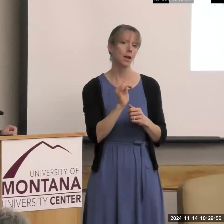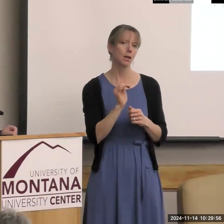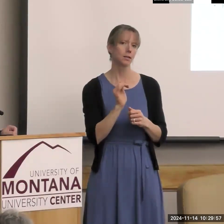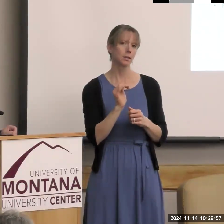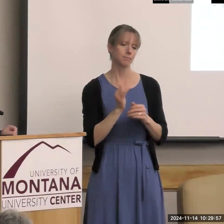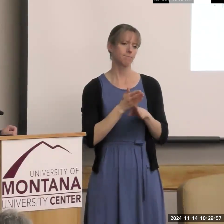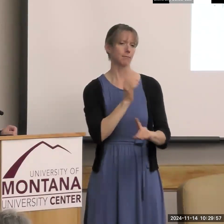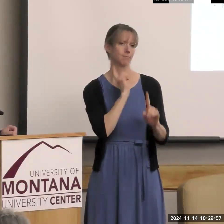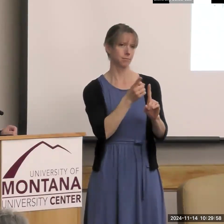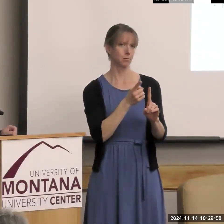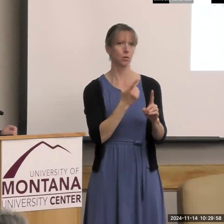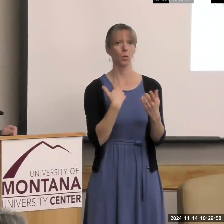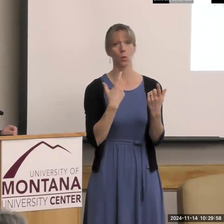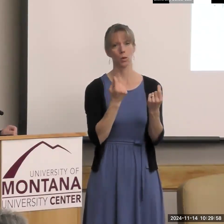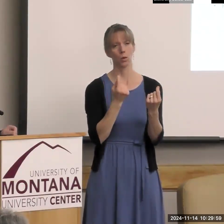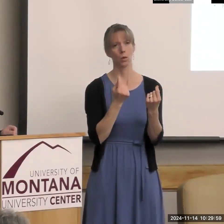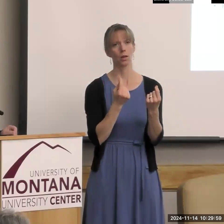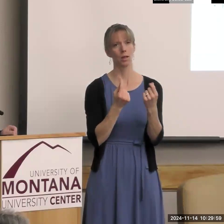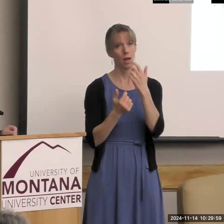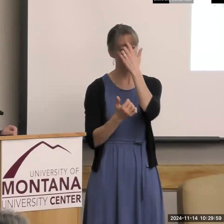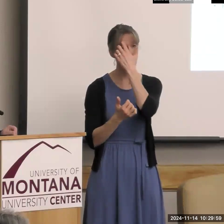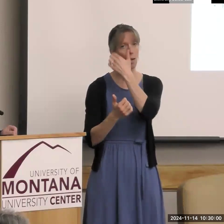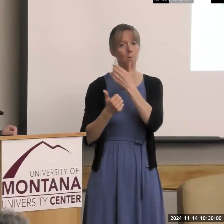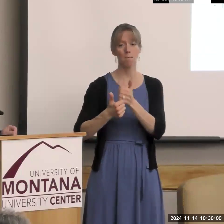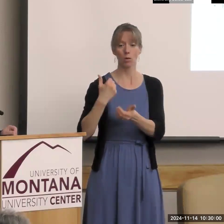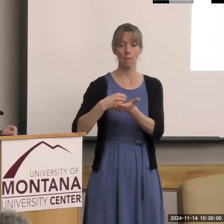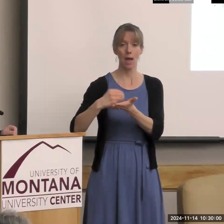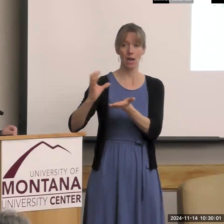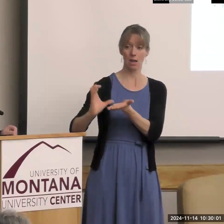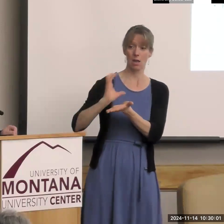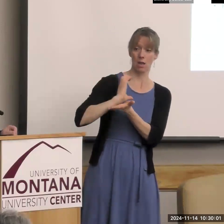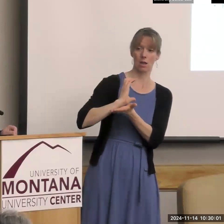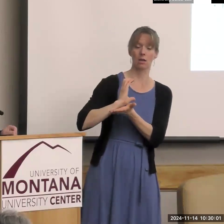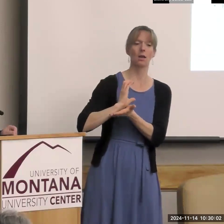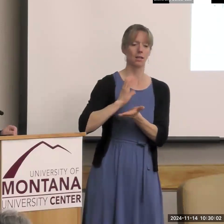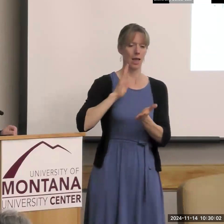That's a huge hunk of the funding that we get in Special Olympics North America.